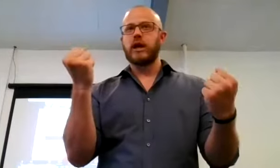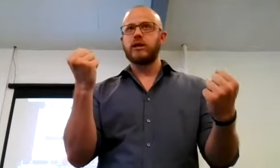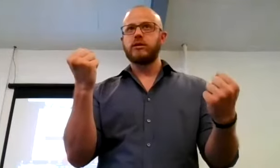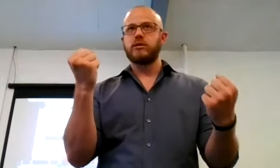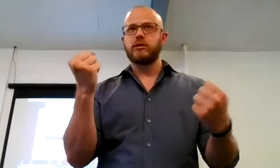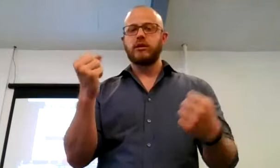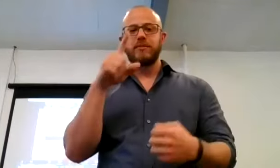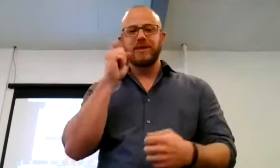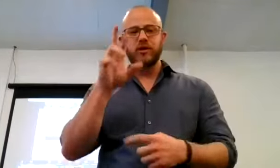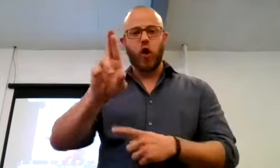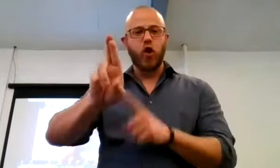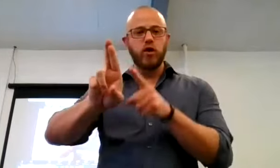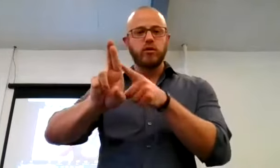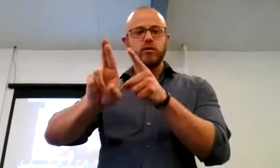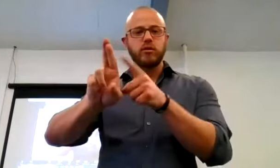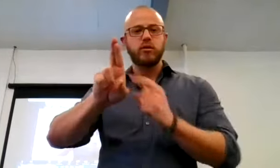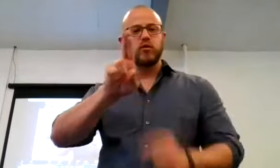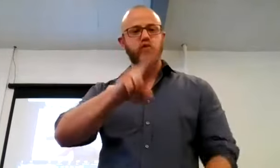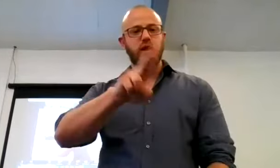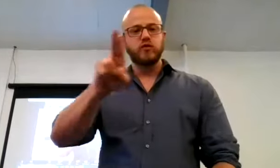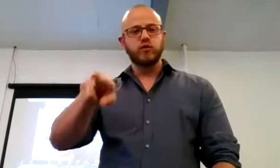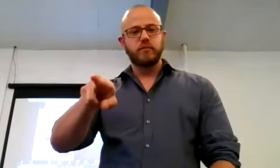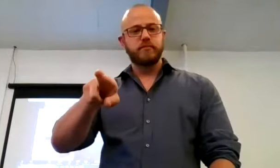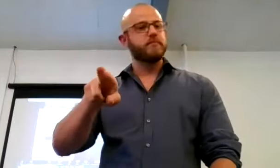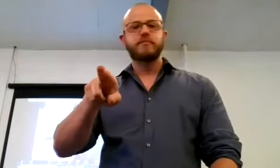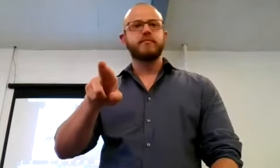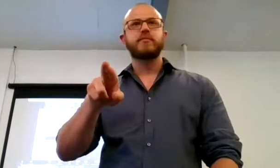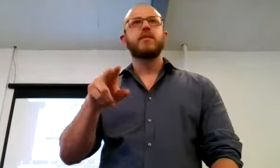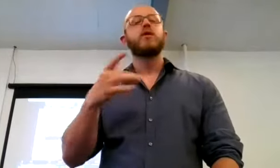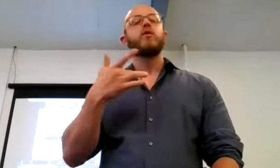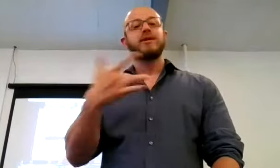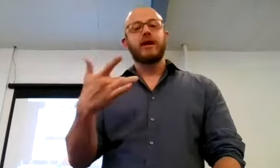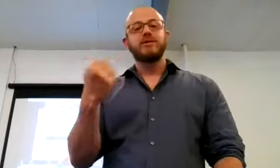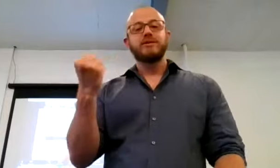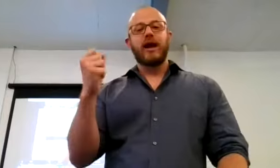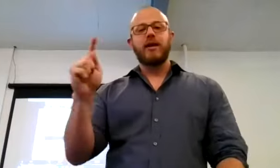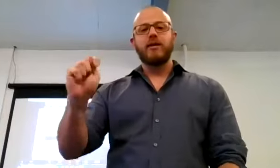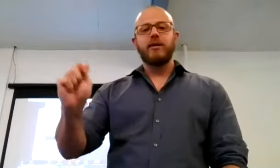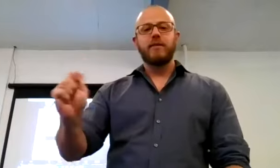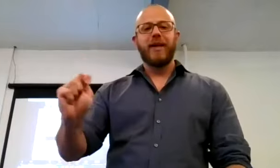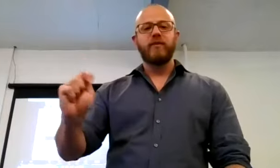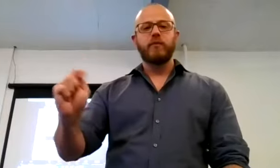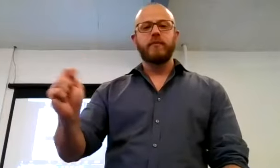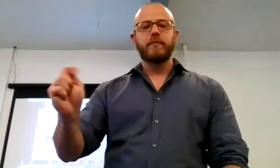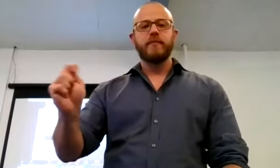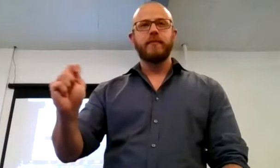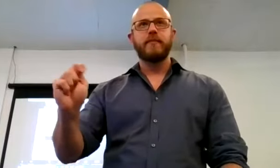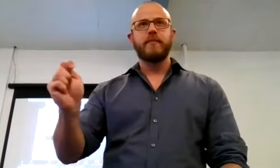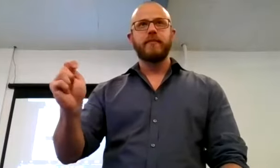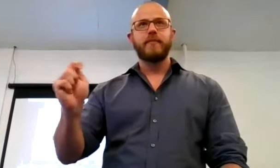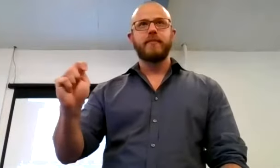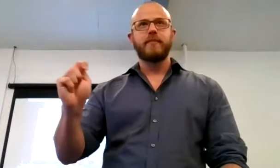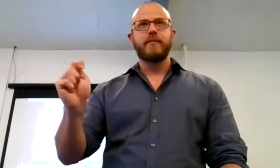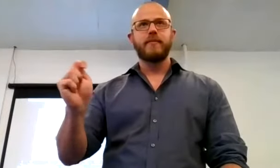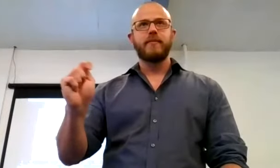that's an old sign because of the R, you see that, restroom. But we tend to use bathroom, which is toilet,